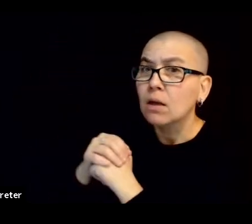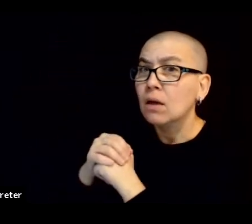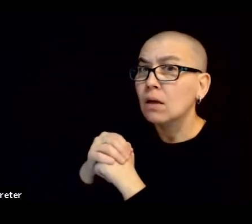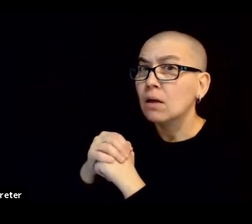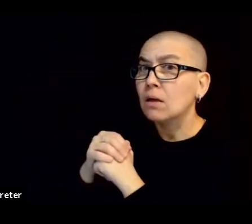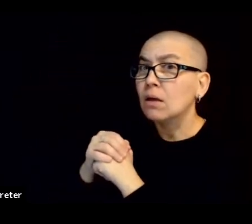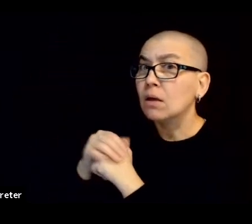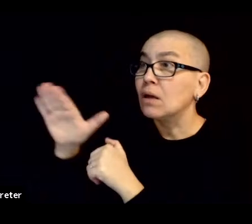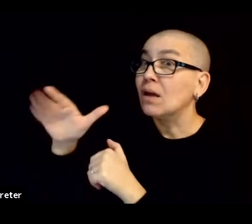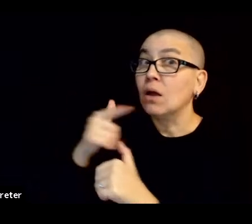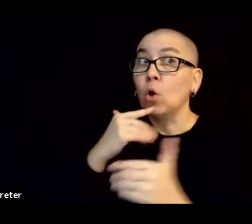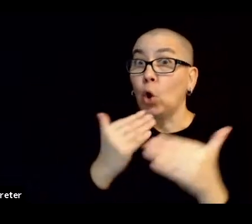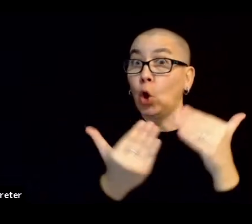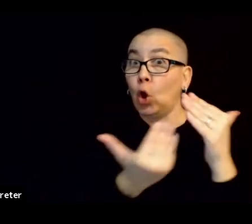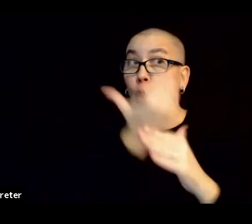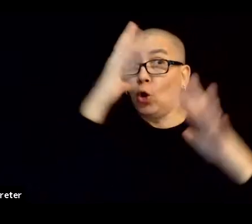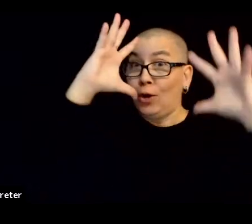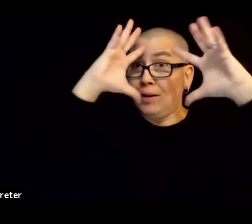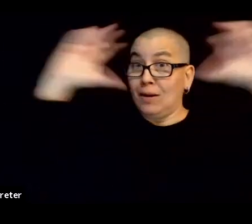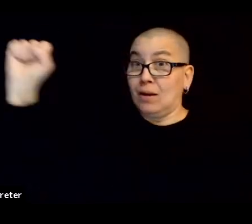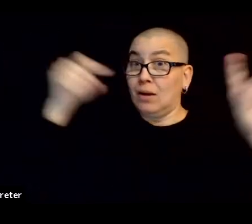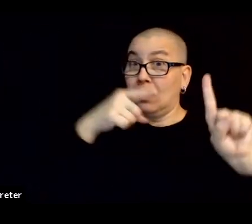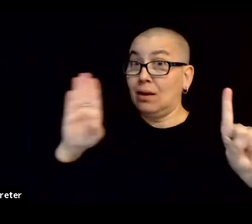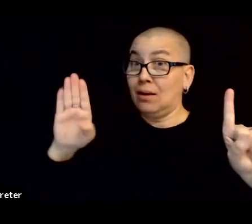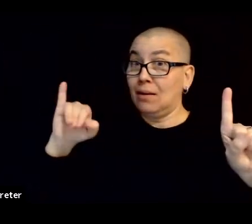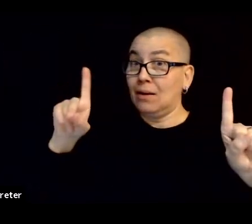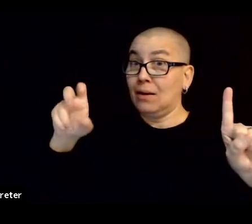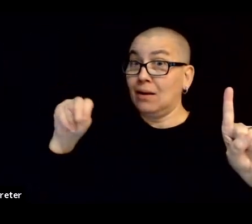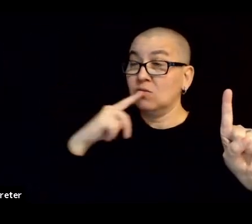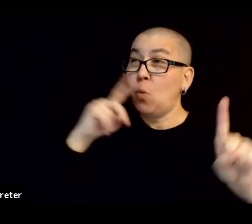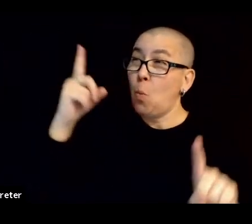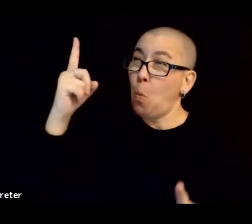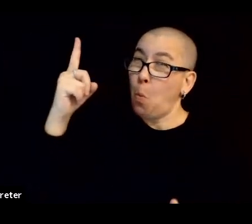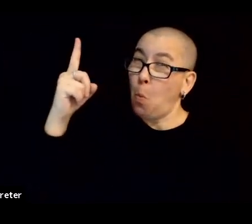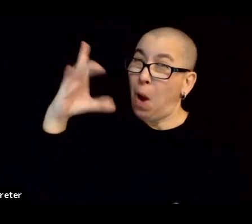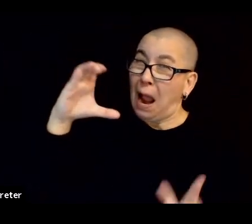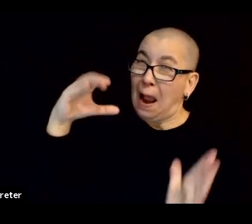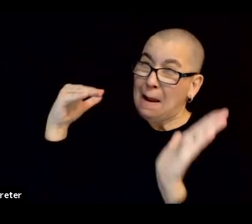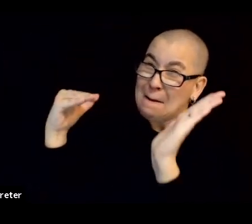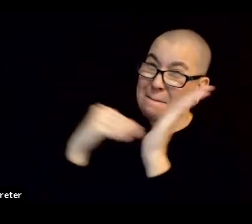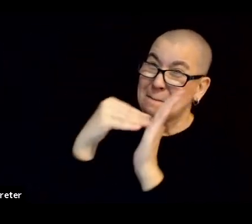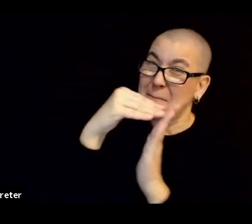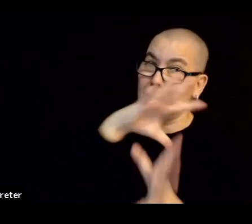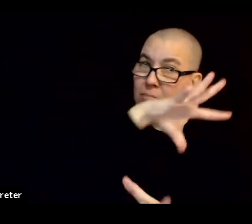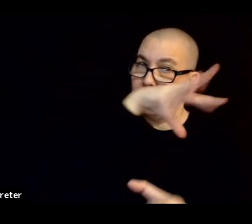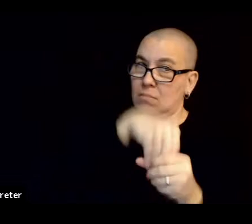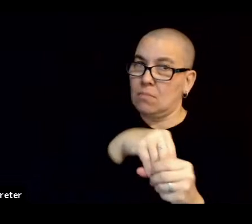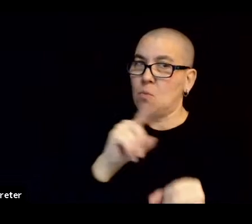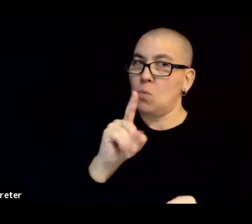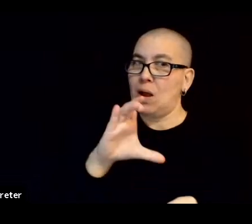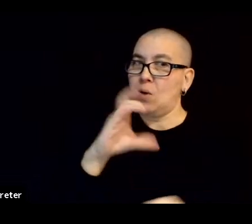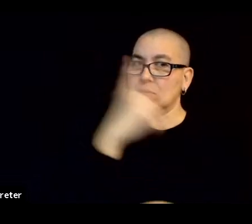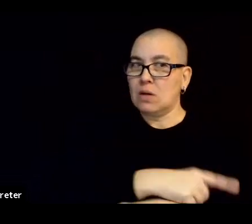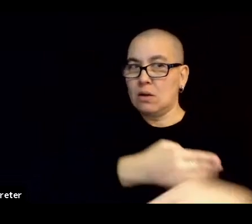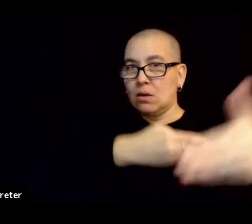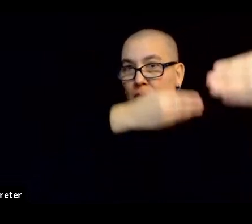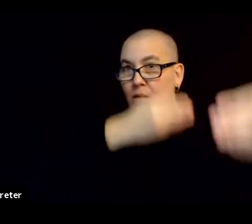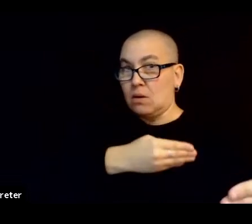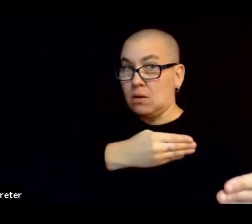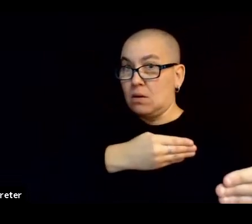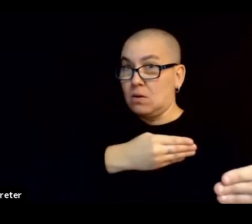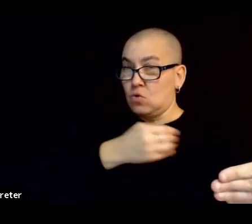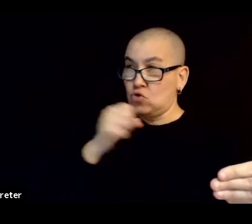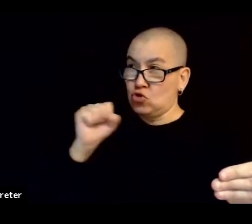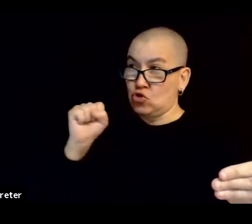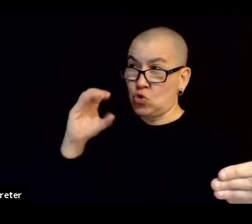uncertainty here. You mentioned flying blind on the part of some of the transition folks here in terms of vaccine availability.